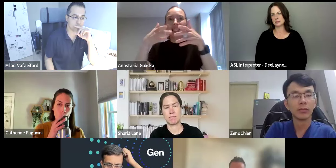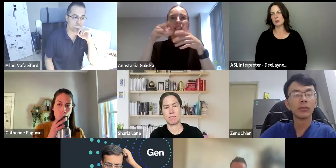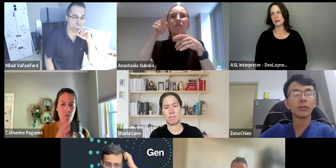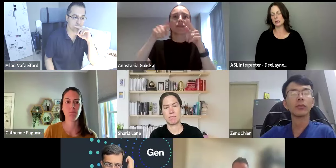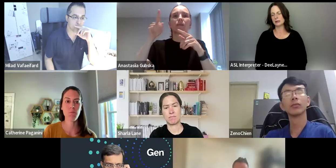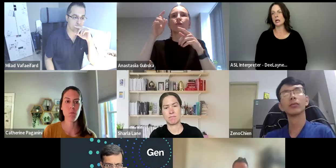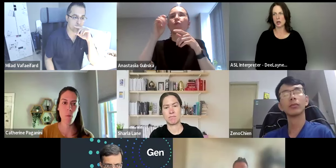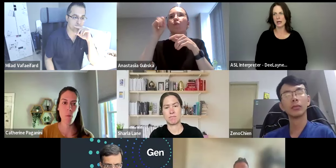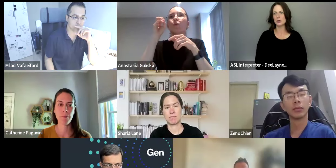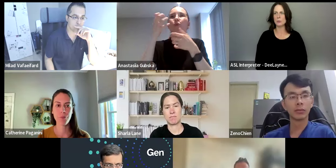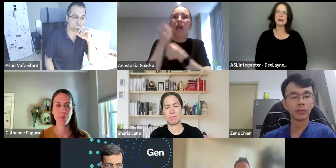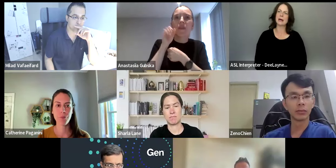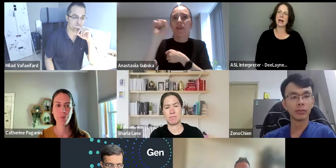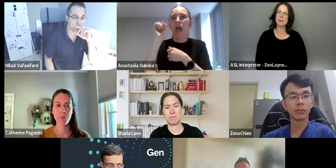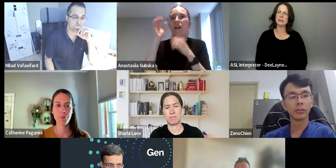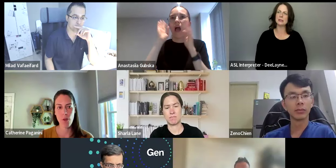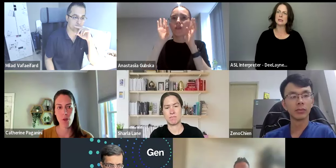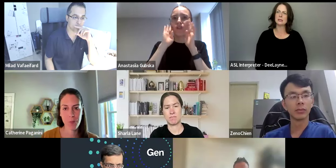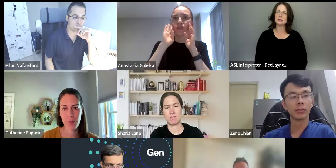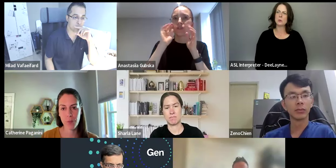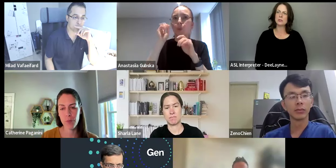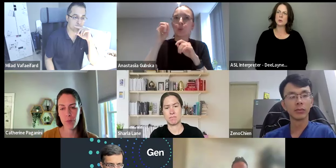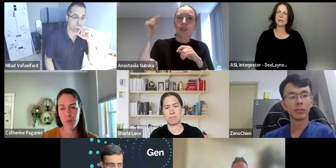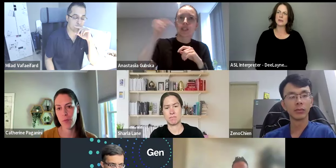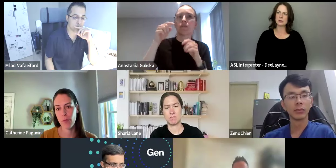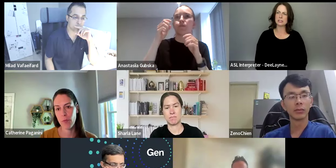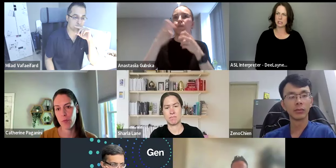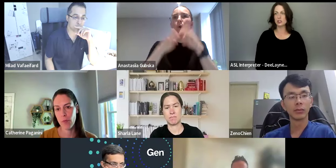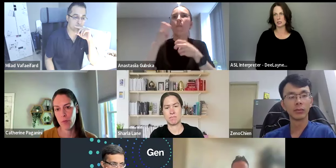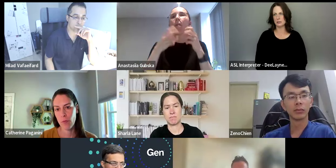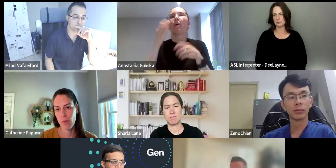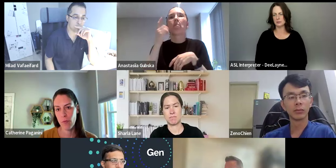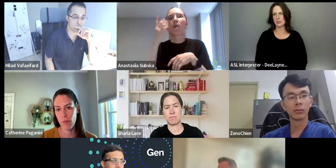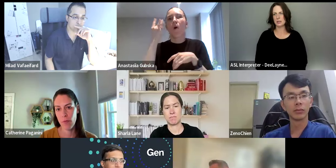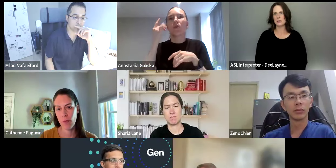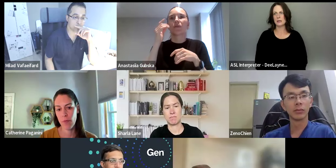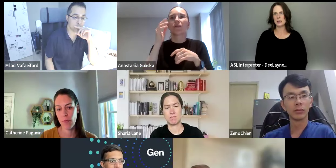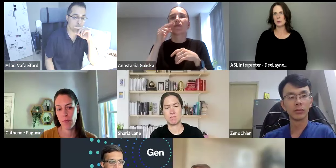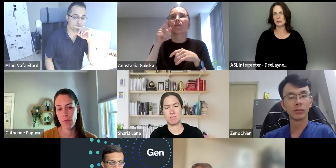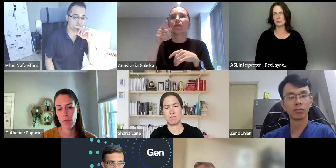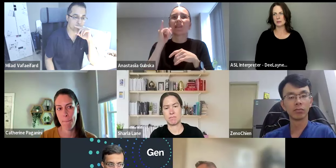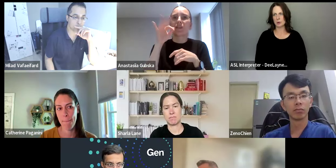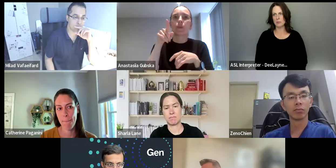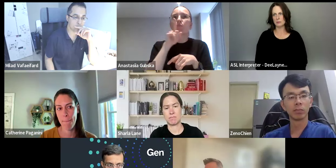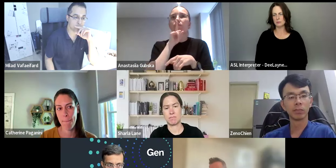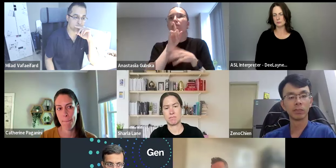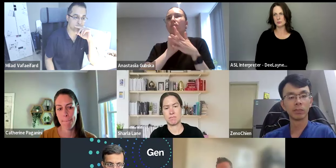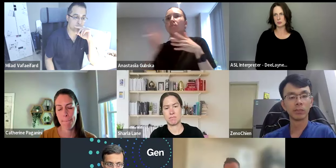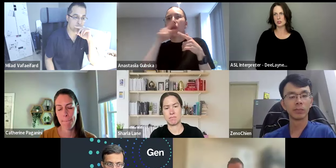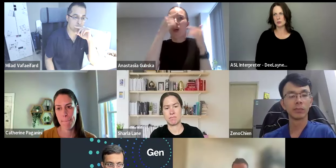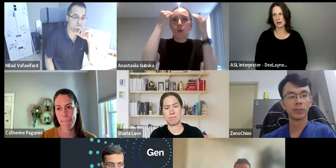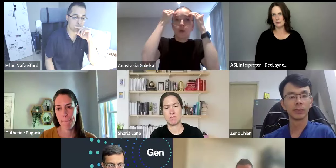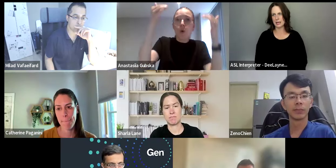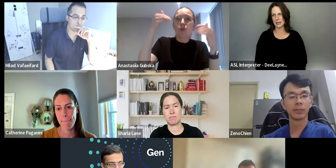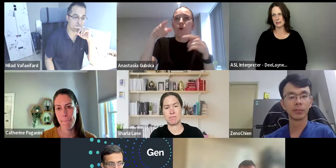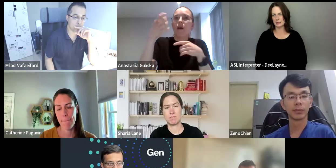the accessibility area who will make that happen. So once we get their attention, then we can bring the problem